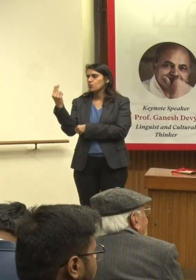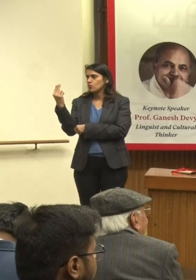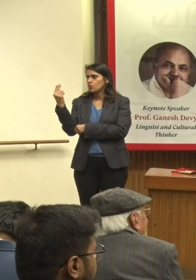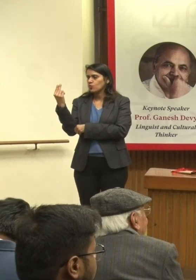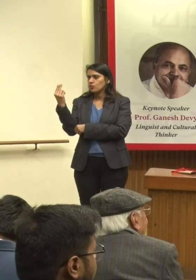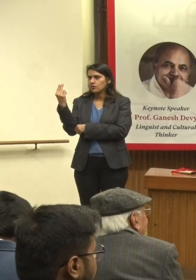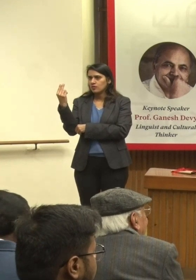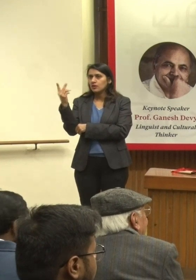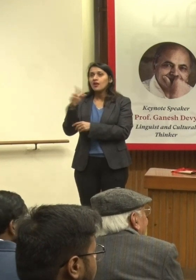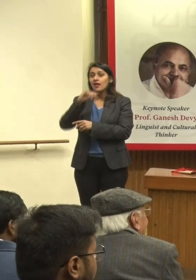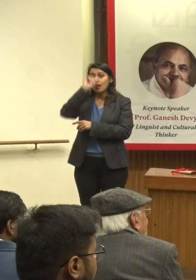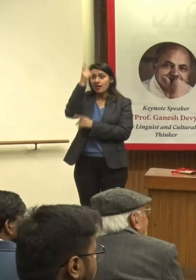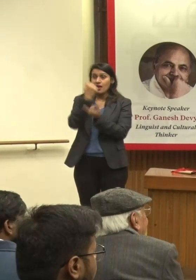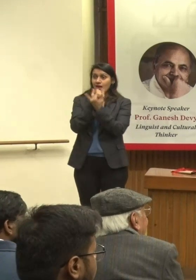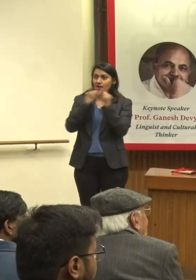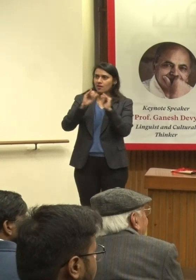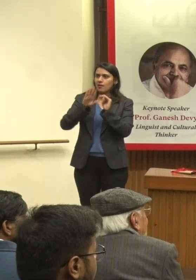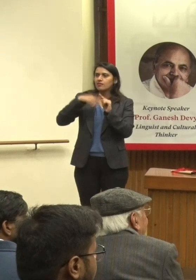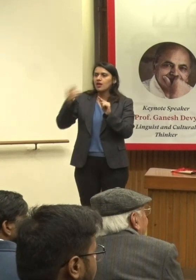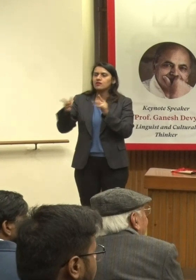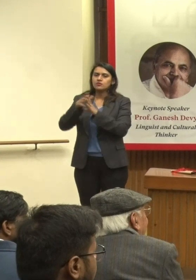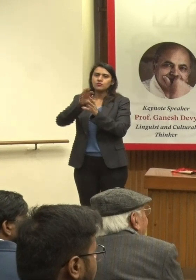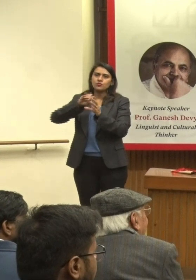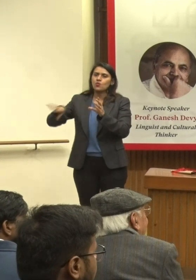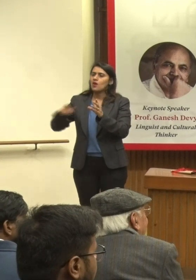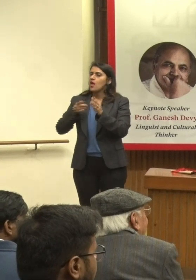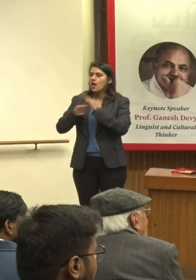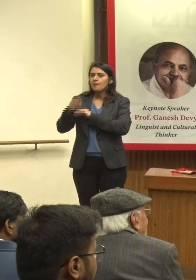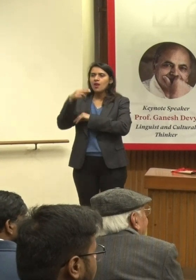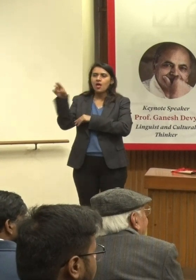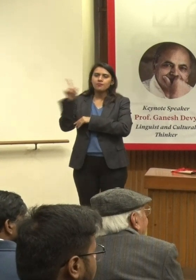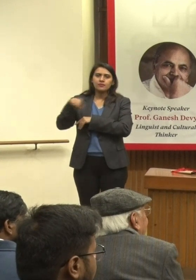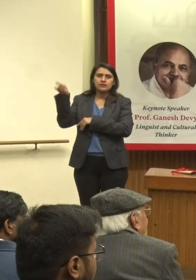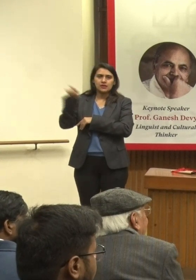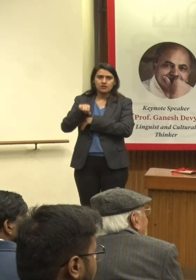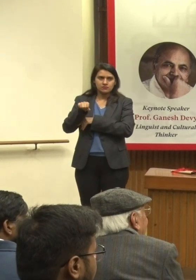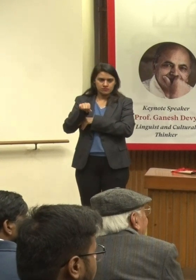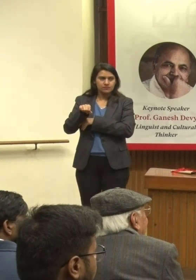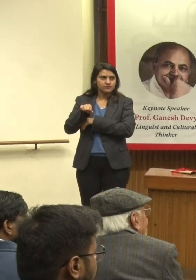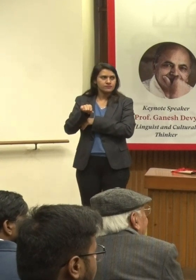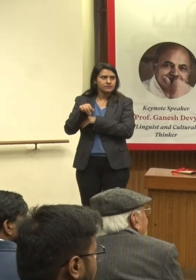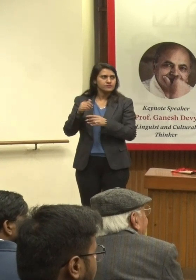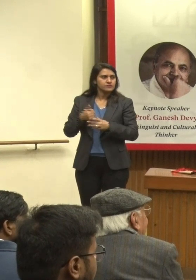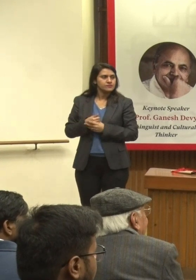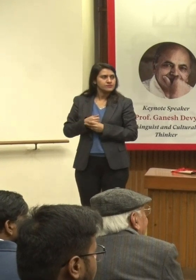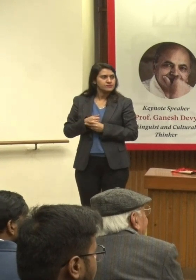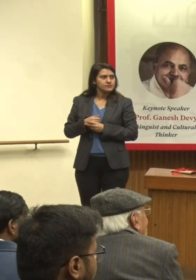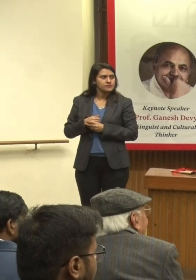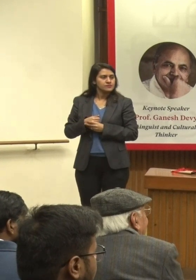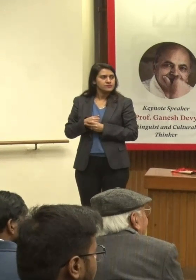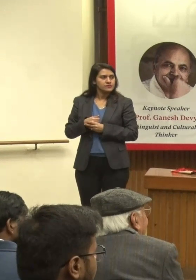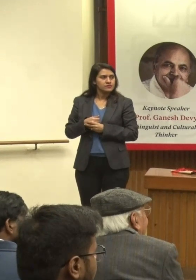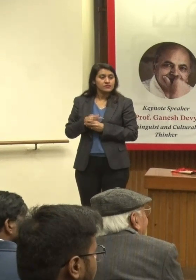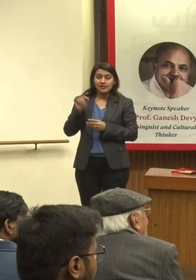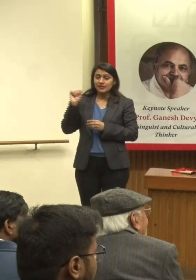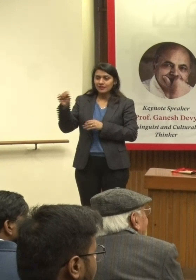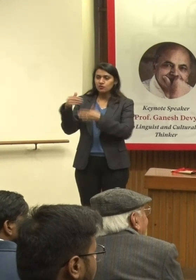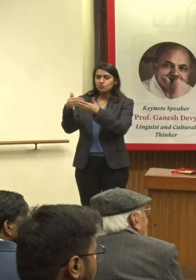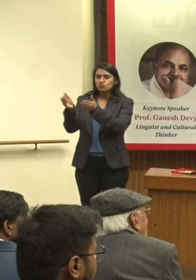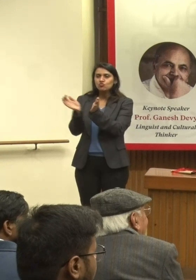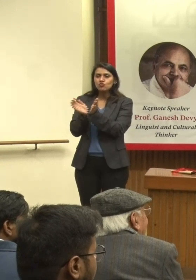India gaining independence. And because the notification was withdrawn, these